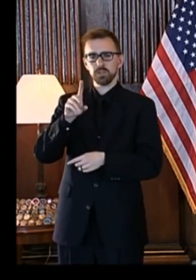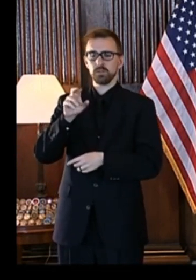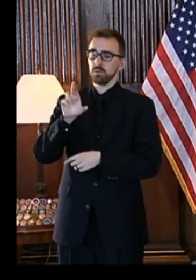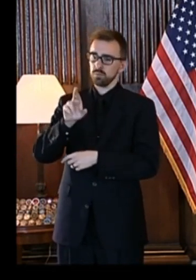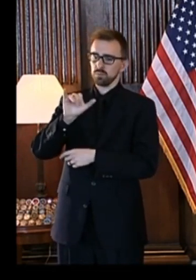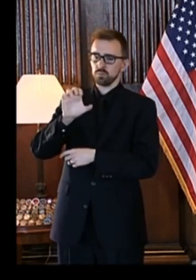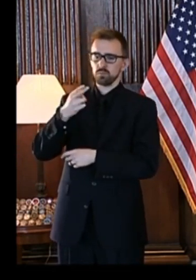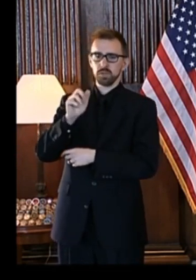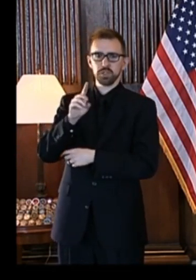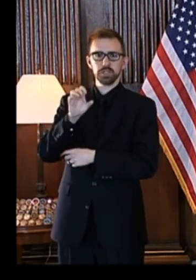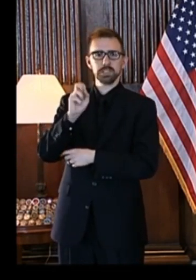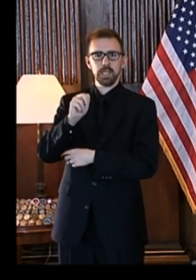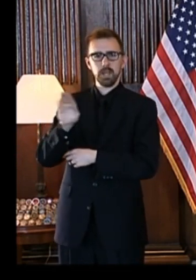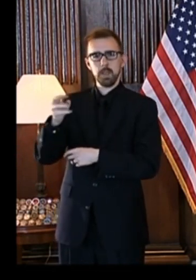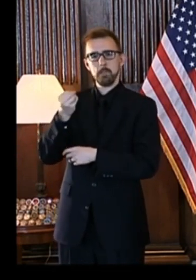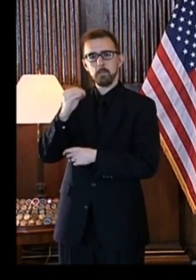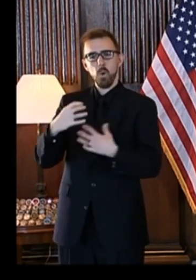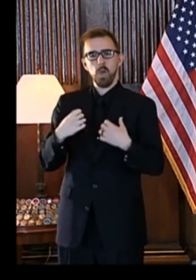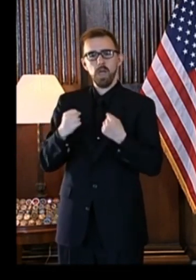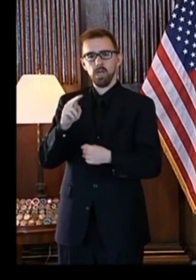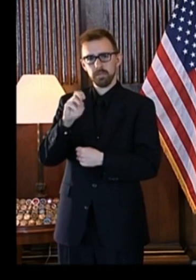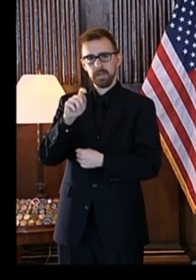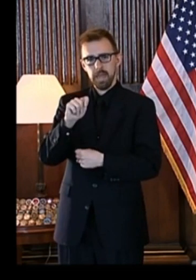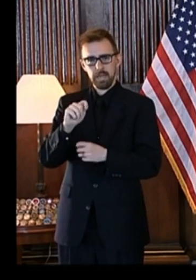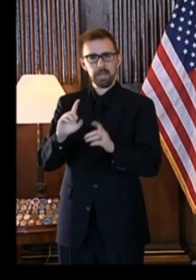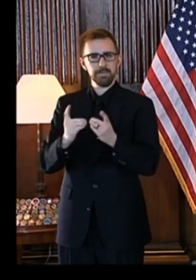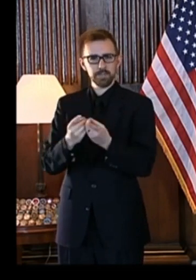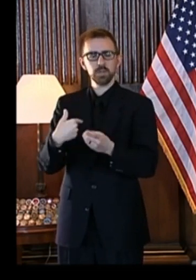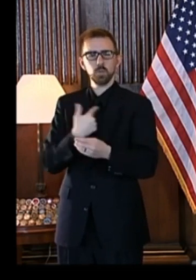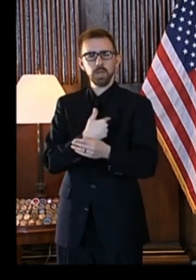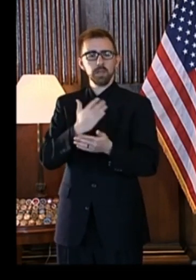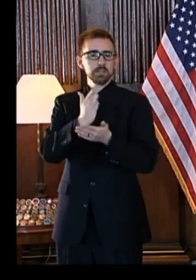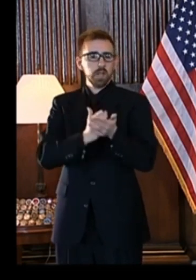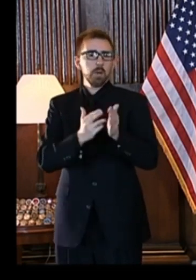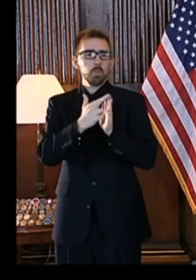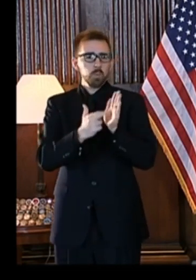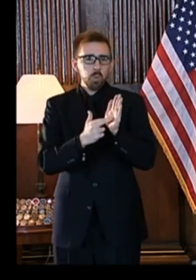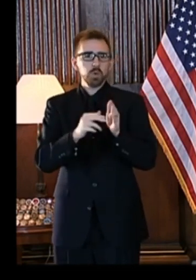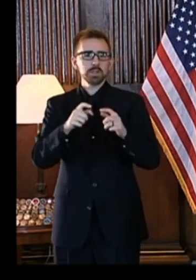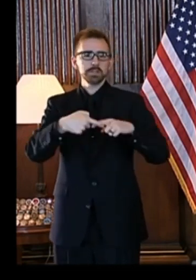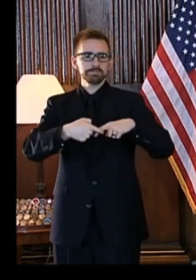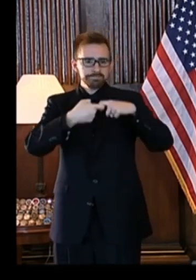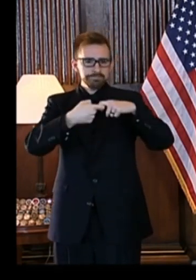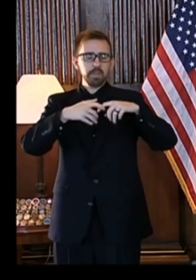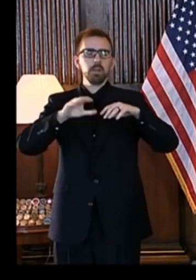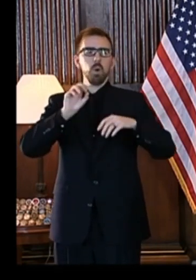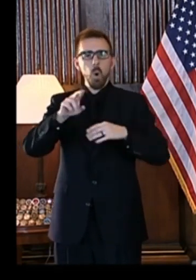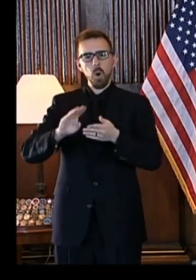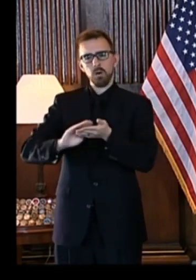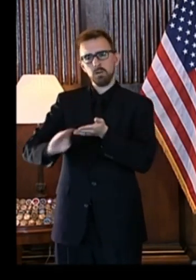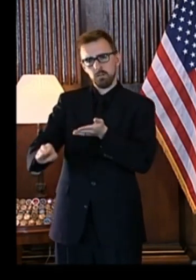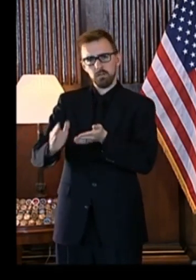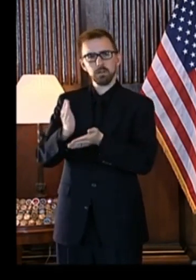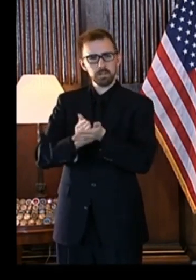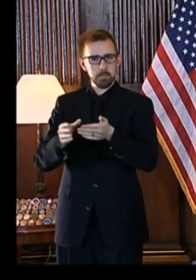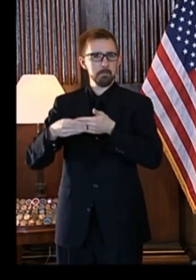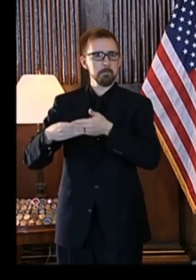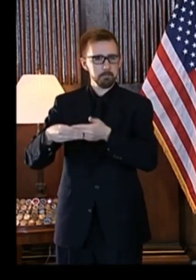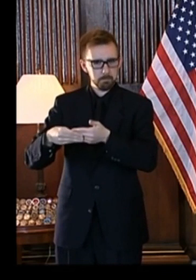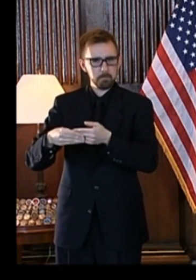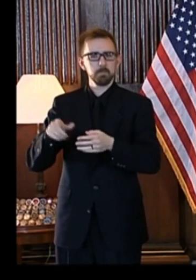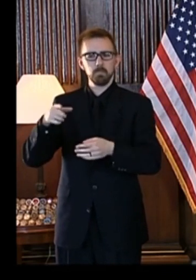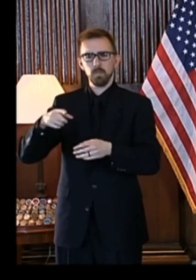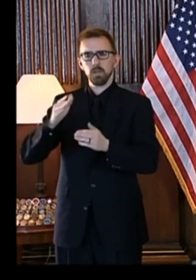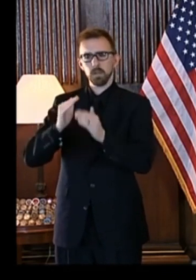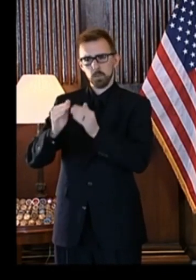team at the Mo Health Net Division, we have relaxed or suspended some of our rules and regulations that would prevent our community